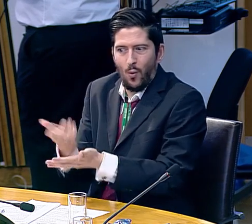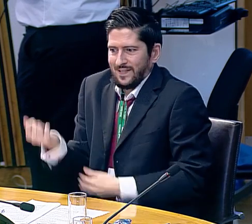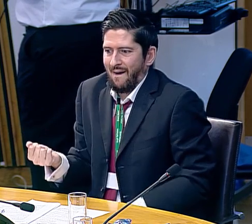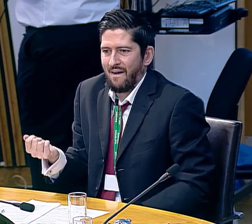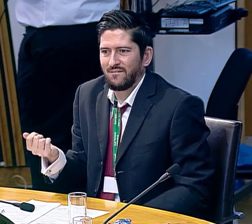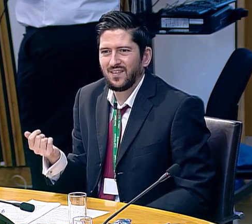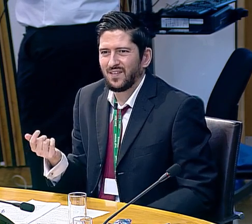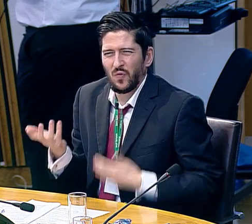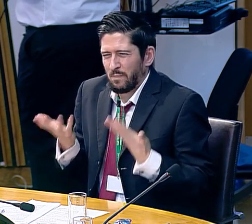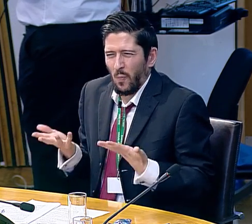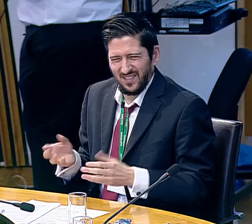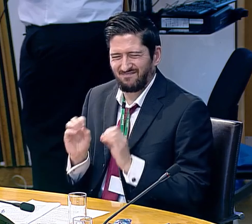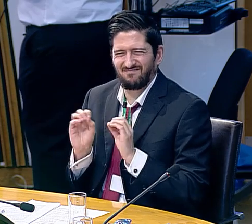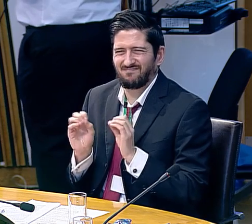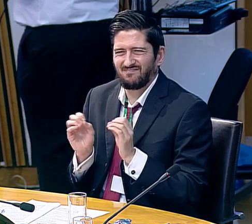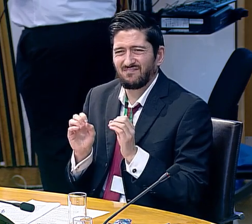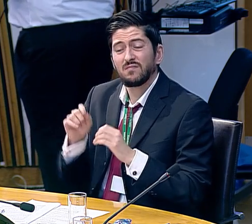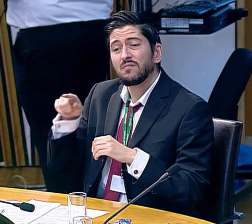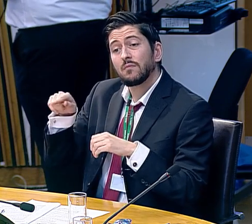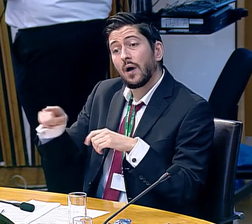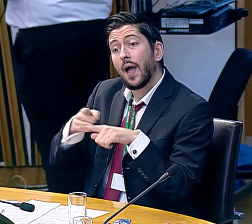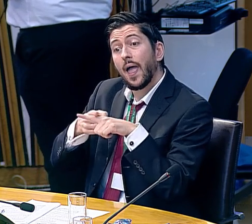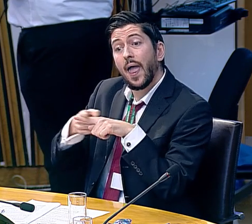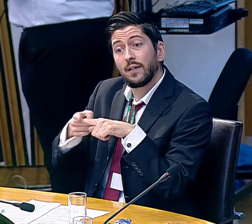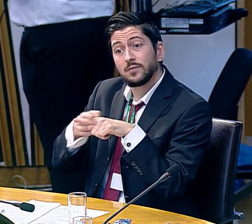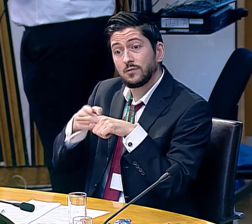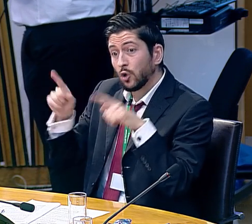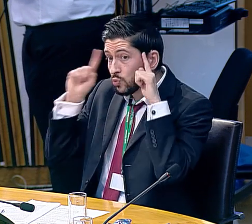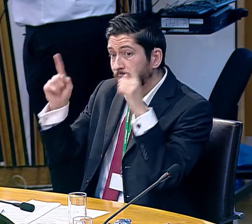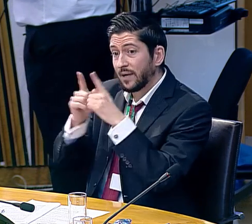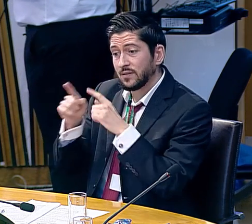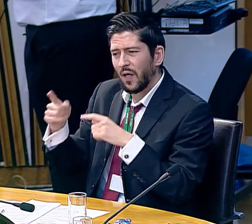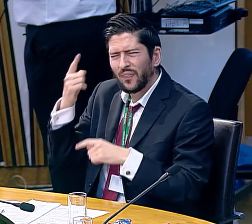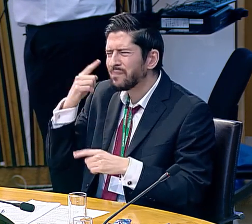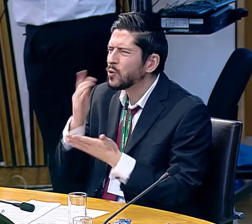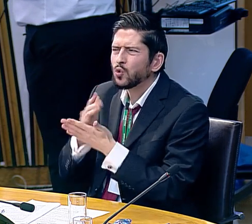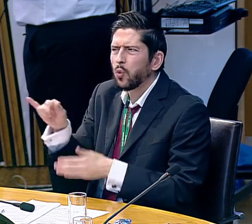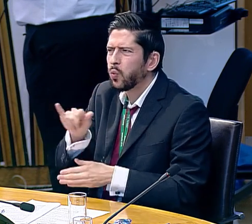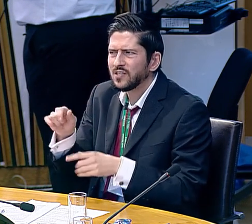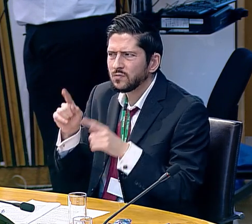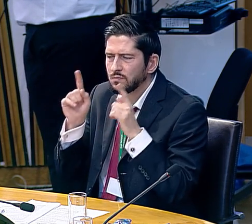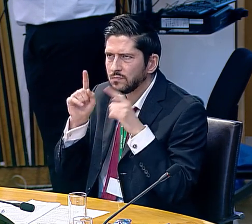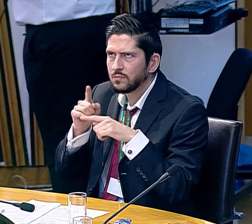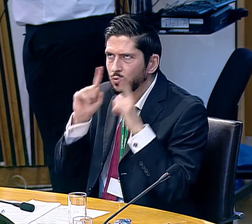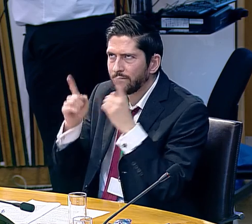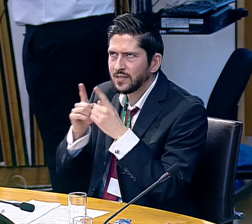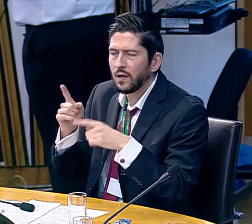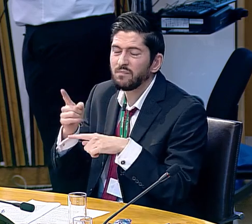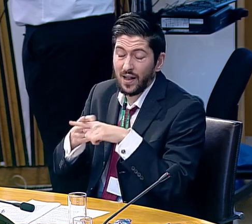students within education were aware that universities had a number of deaf staff and other deaf students there, it would be